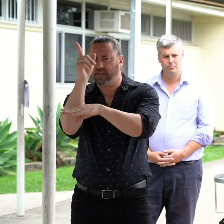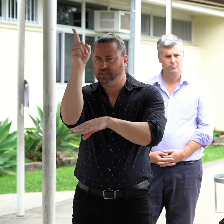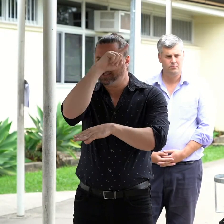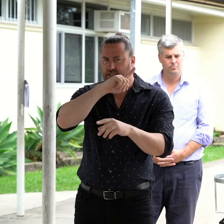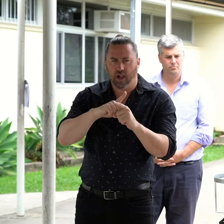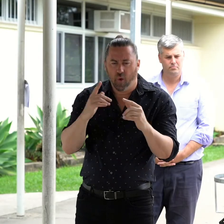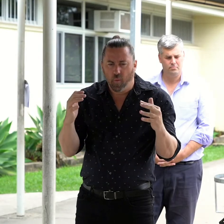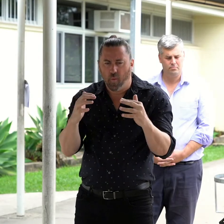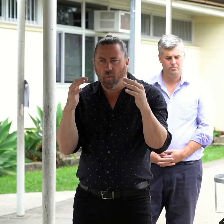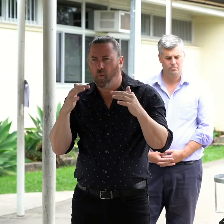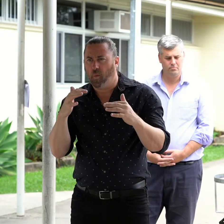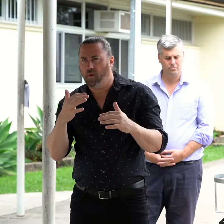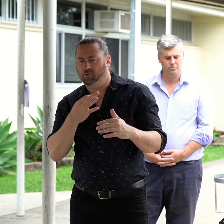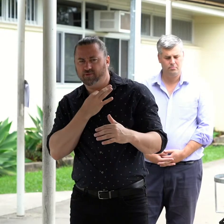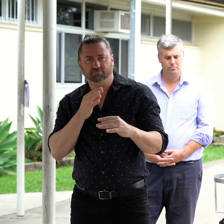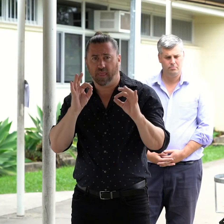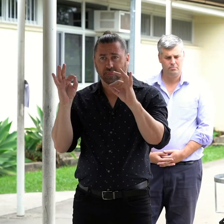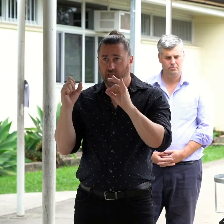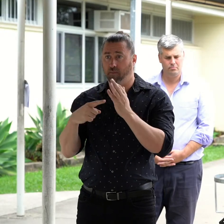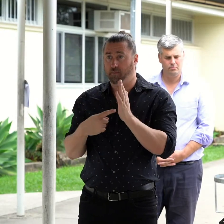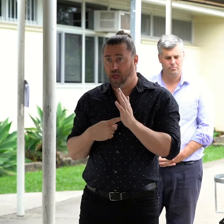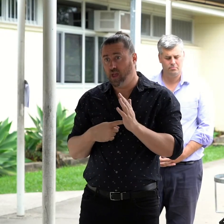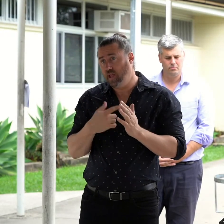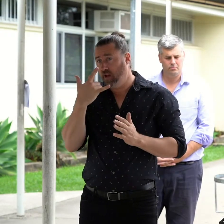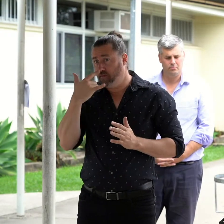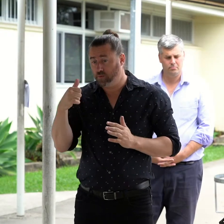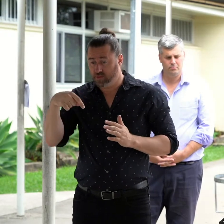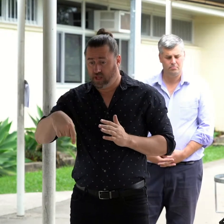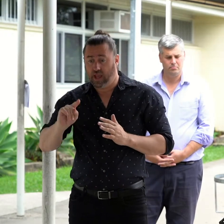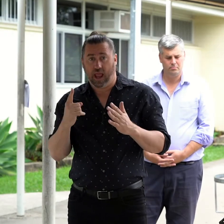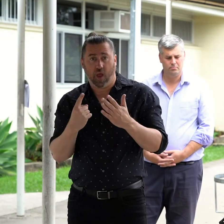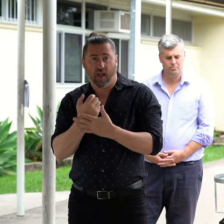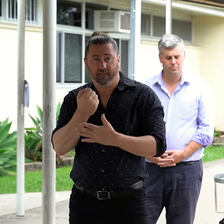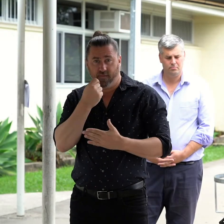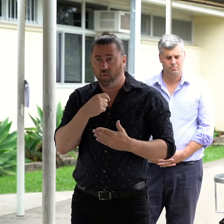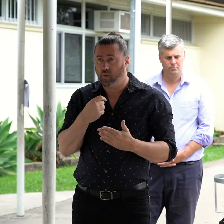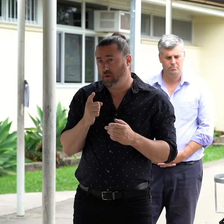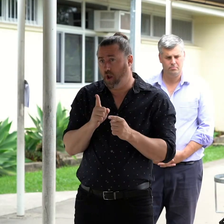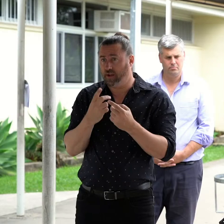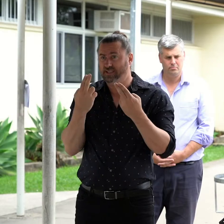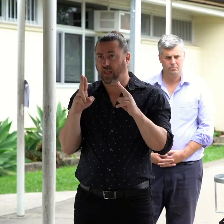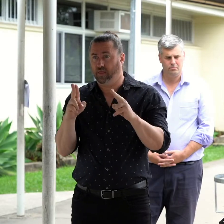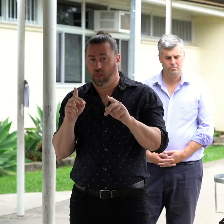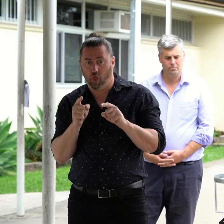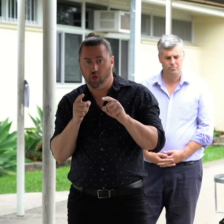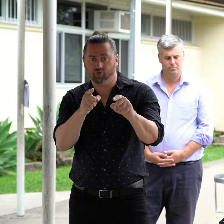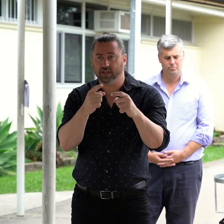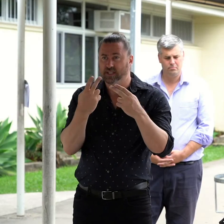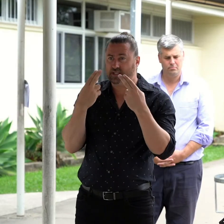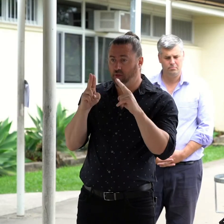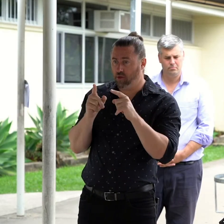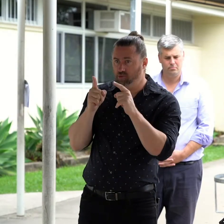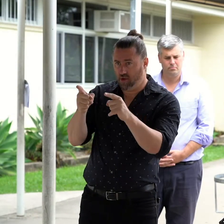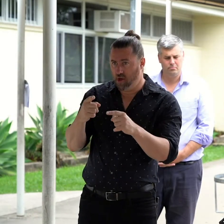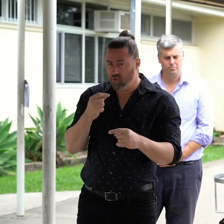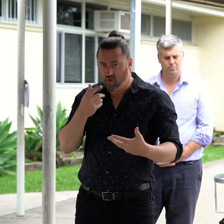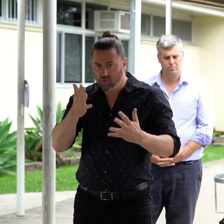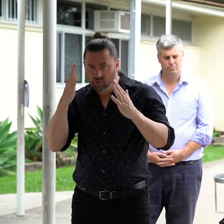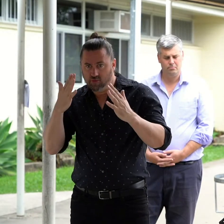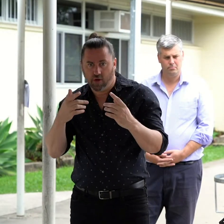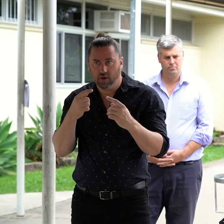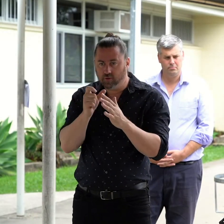And I am concerned about some of the rhetoric, some of the threats going around. I do think that people need